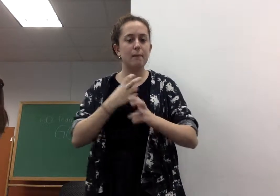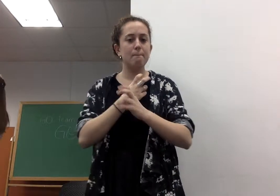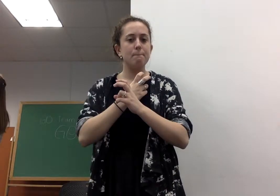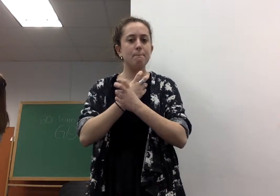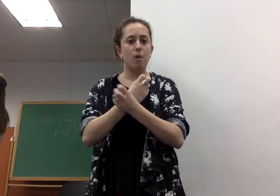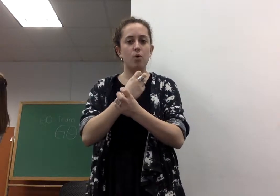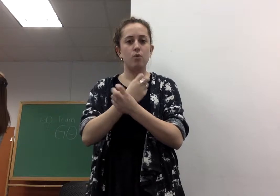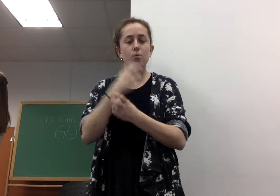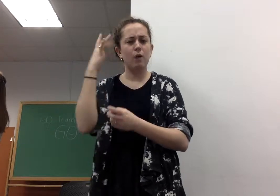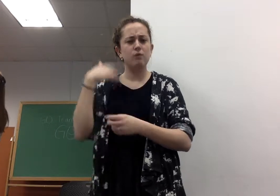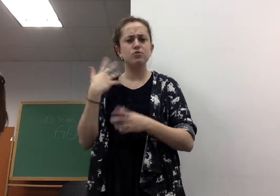bone? Oh.